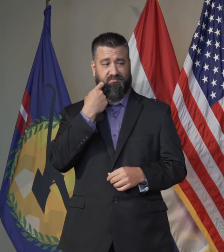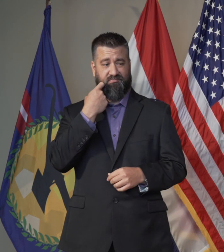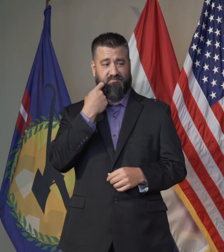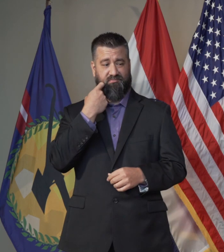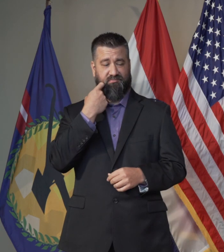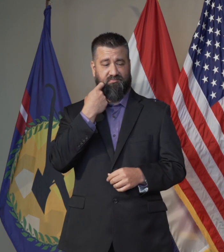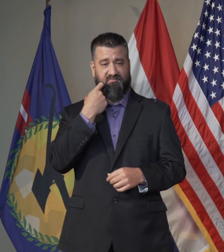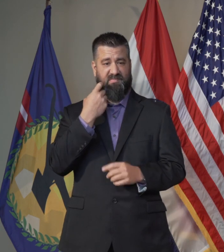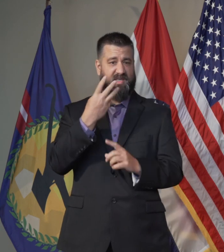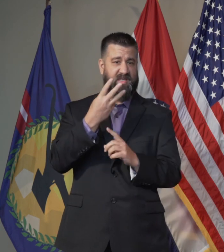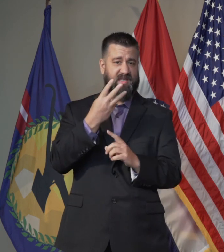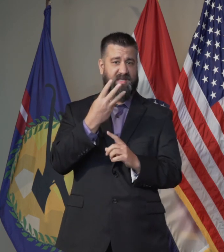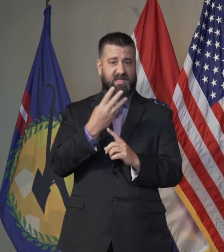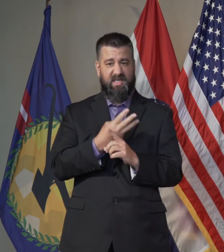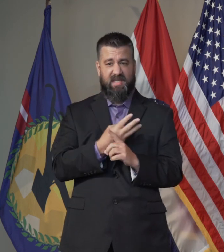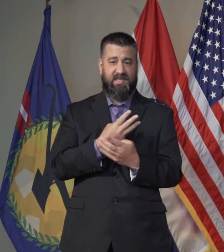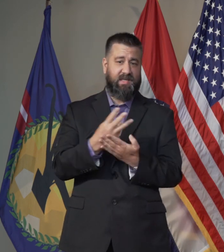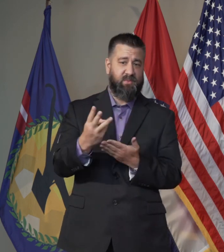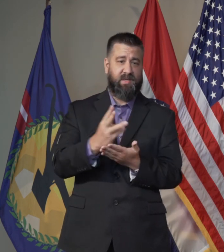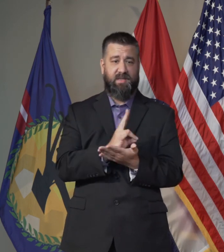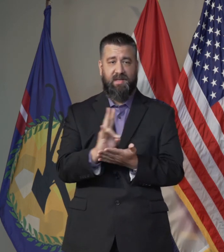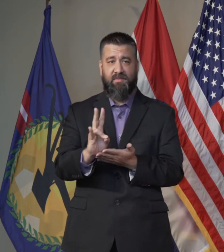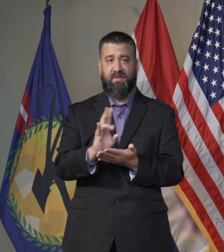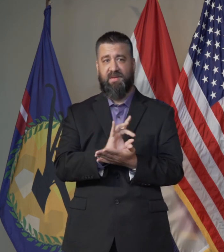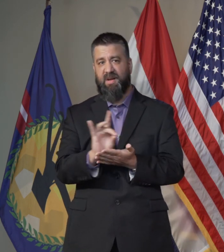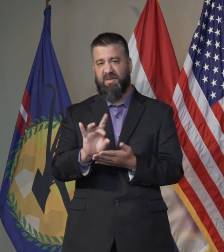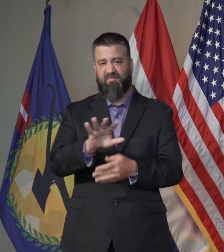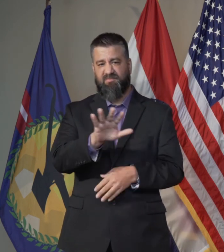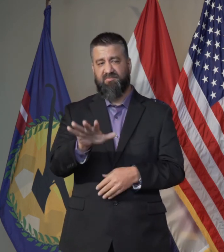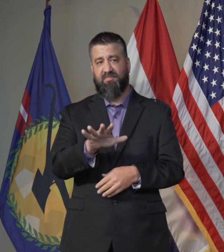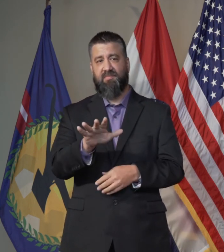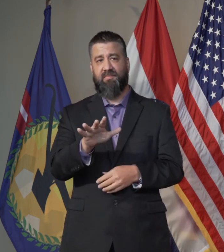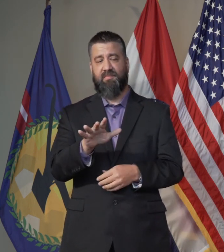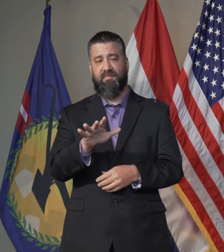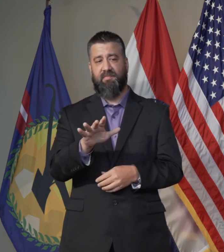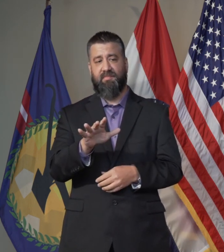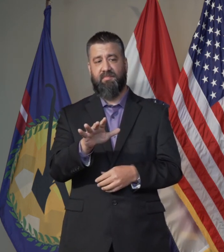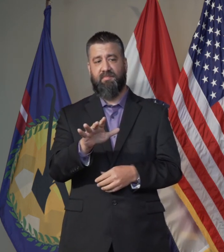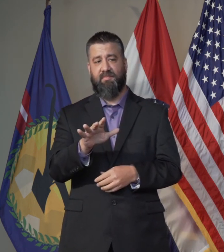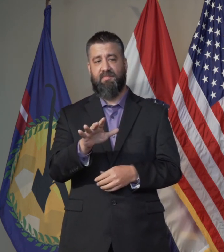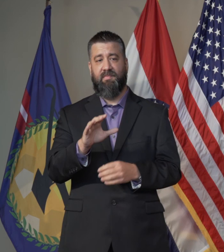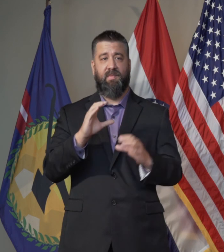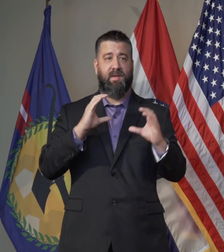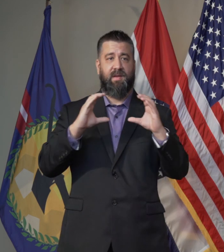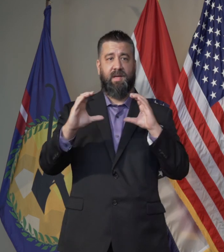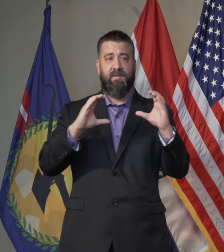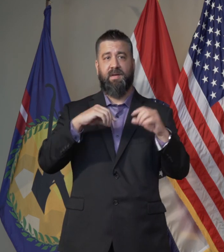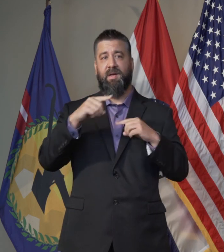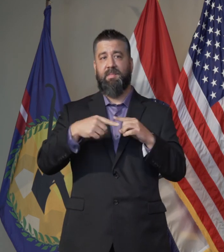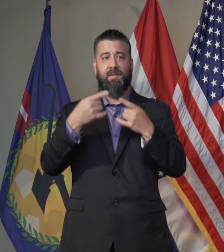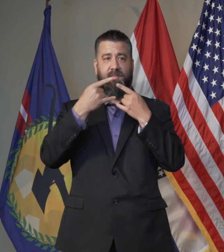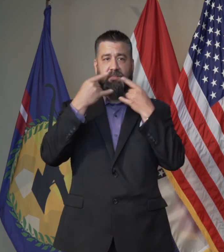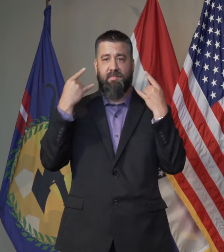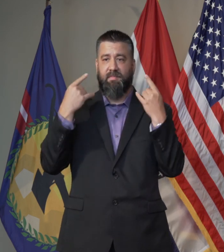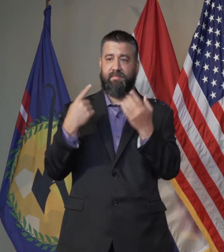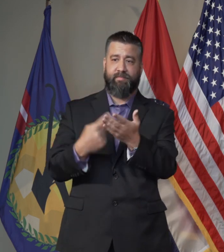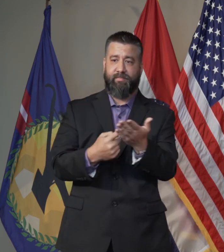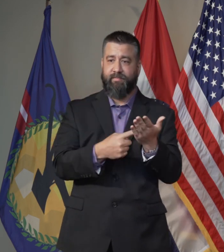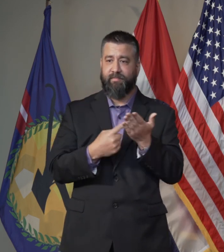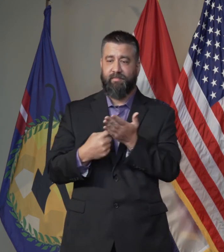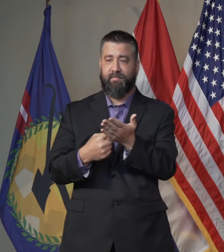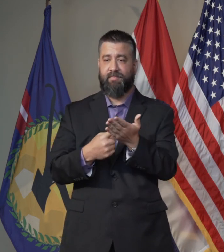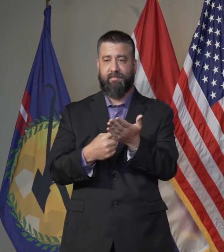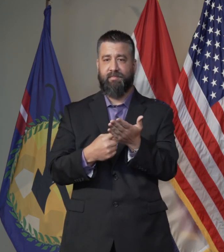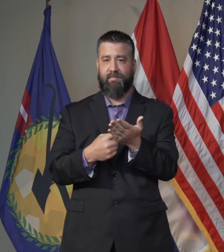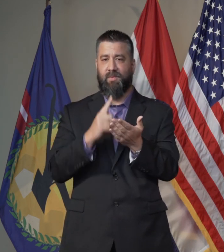the past 6 or 7 or 8 weeks that the conversation about mask mandates has been